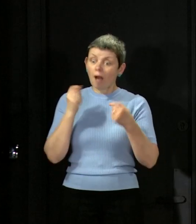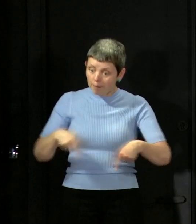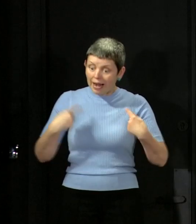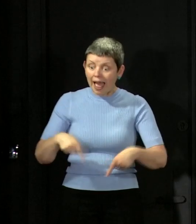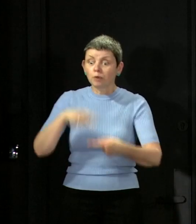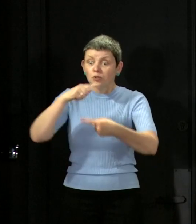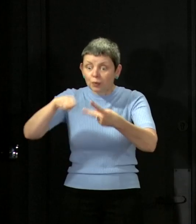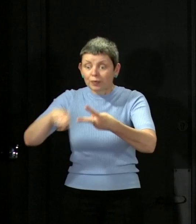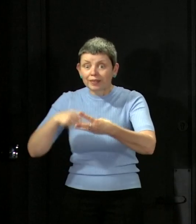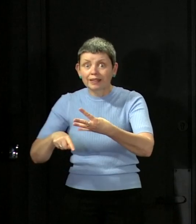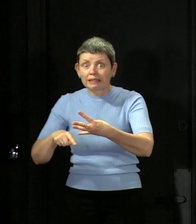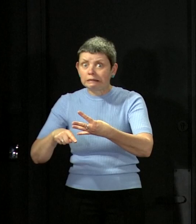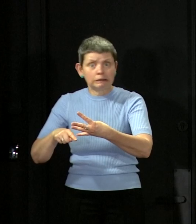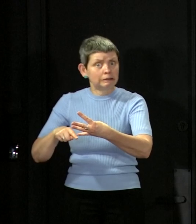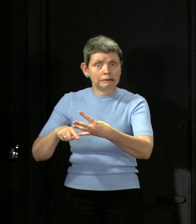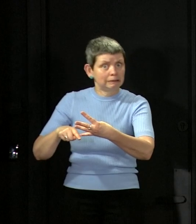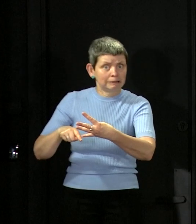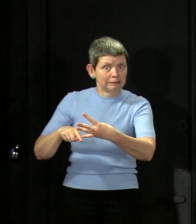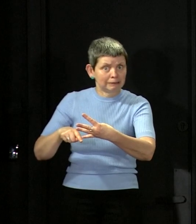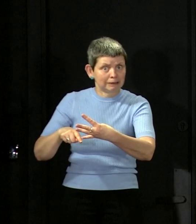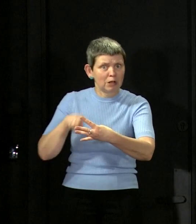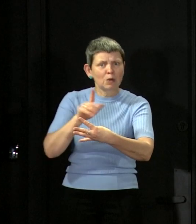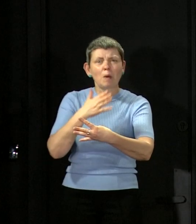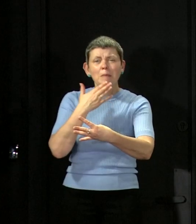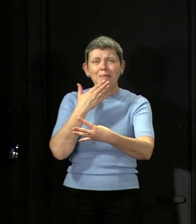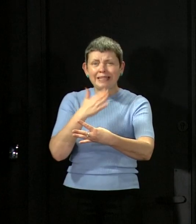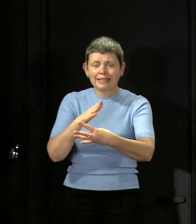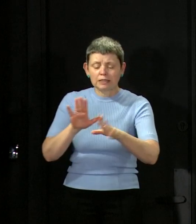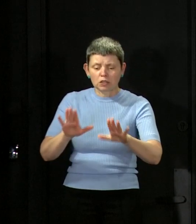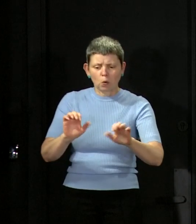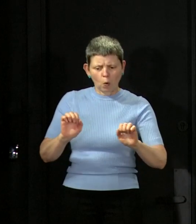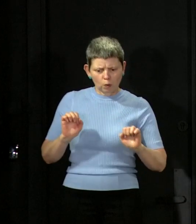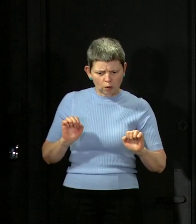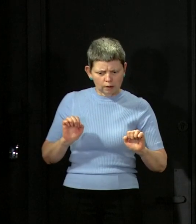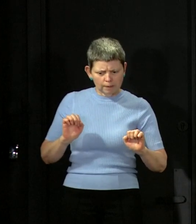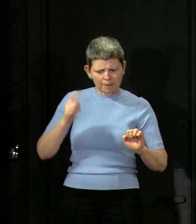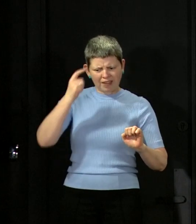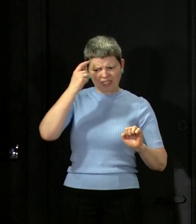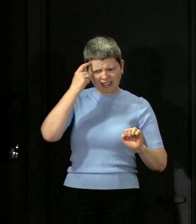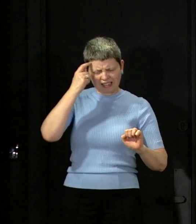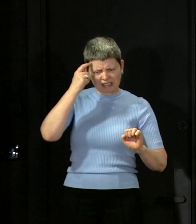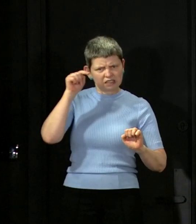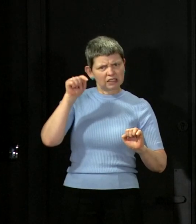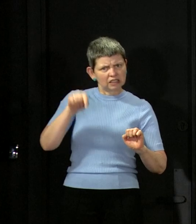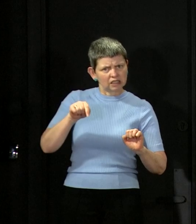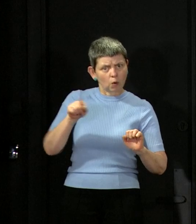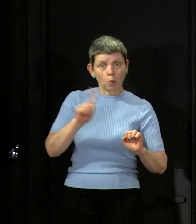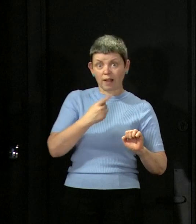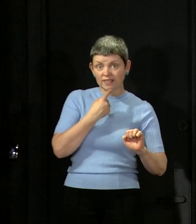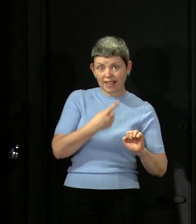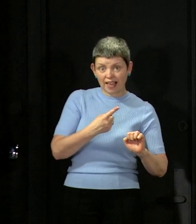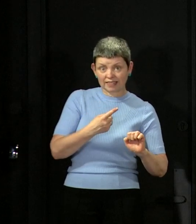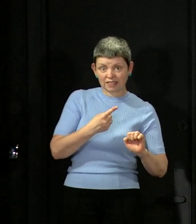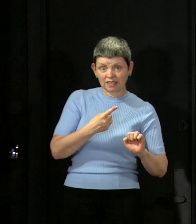we have actually given. So stop before you do anything. Think about it. Think about some of the things we've said